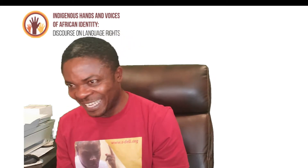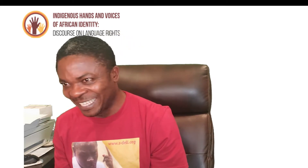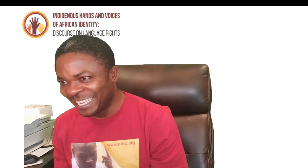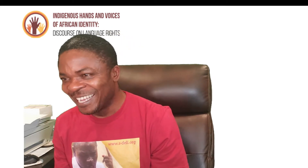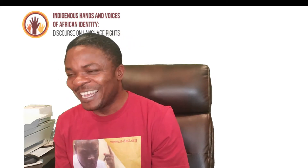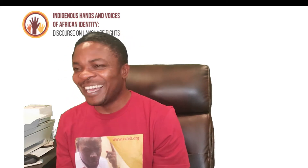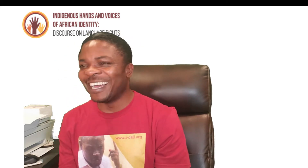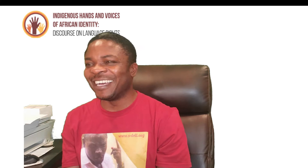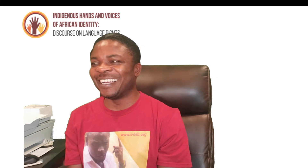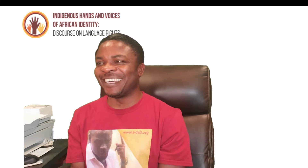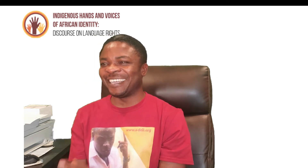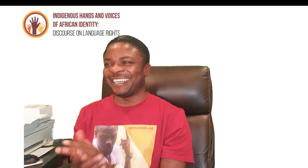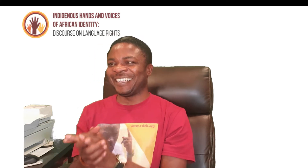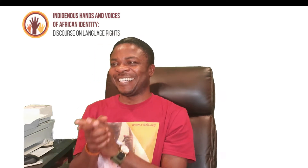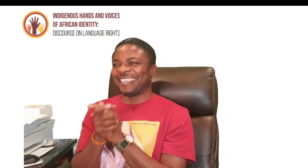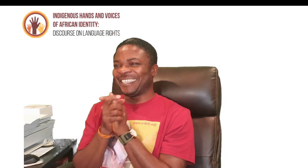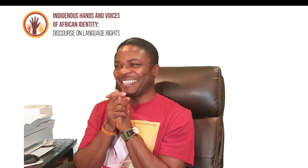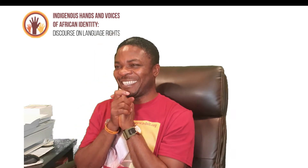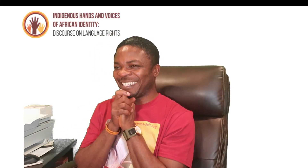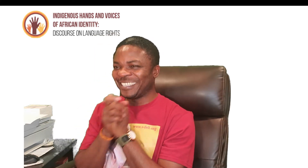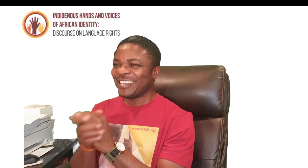is that?